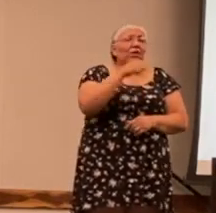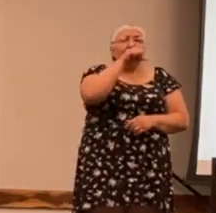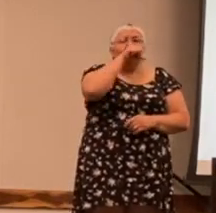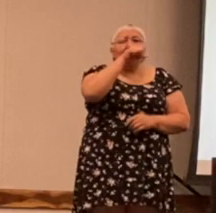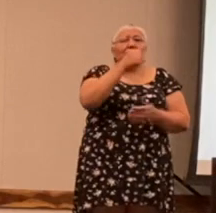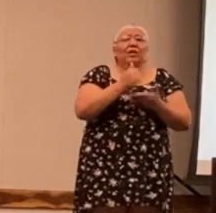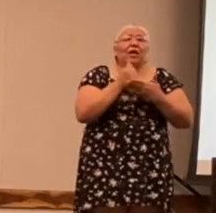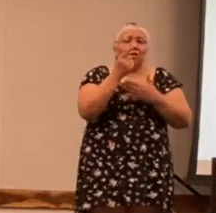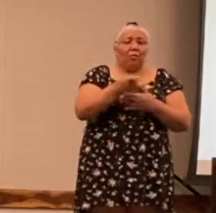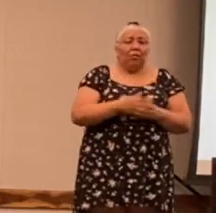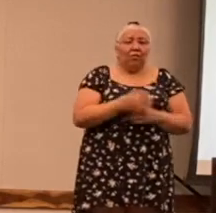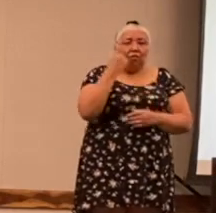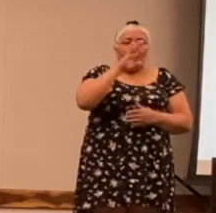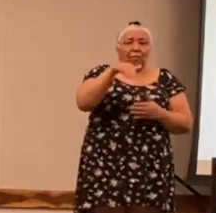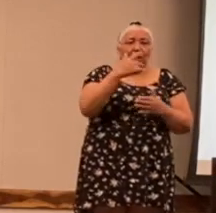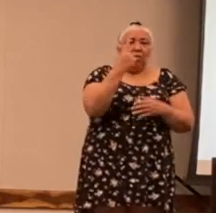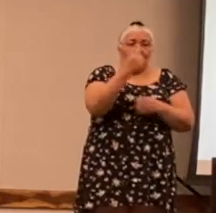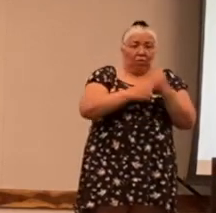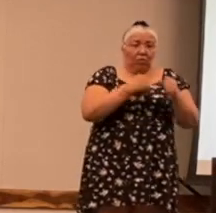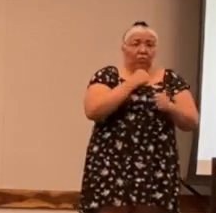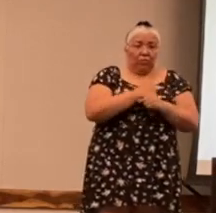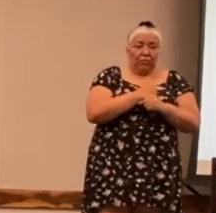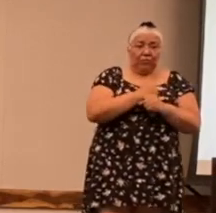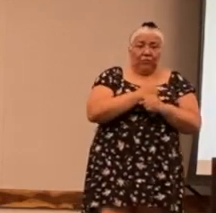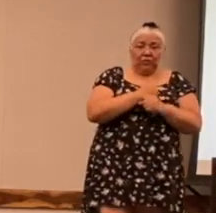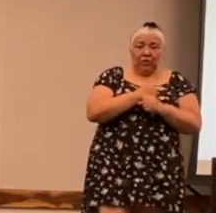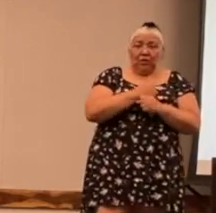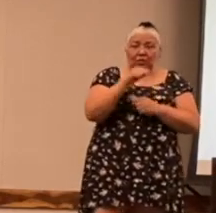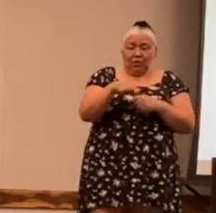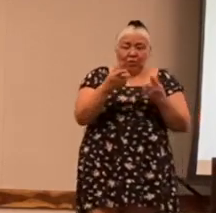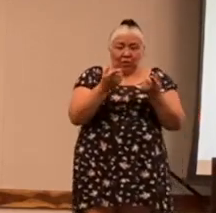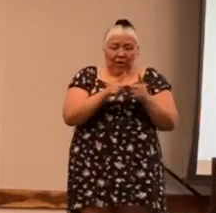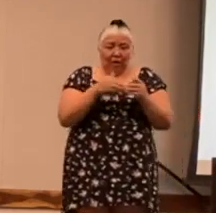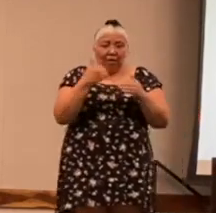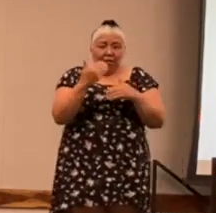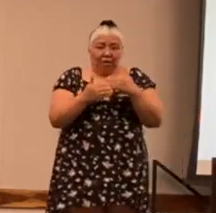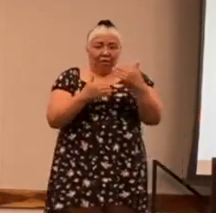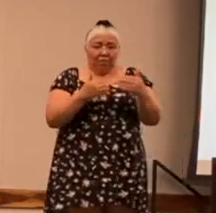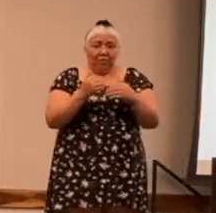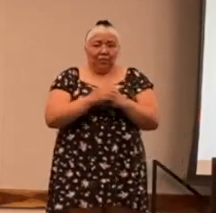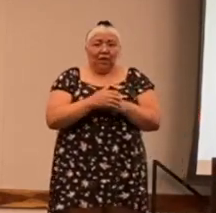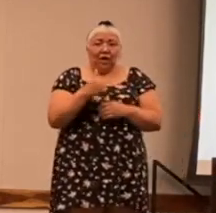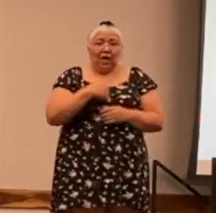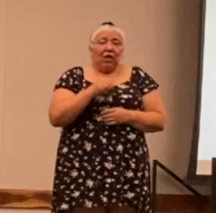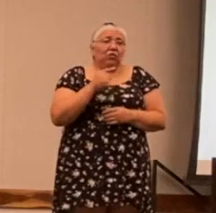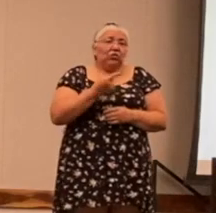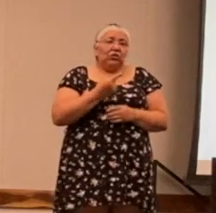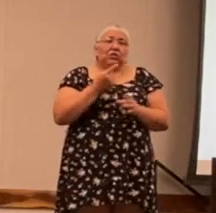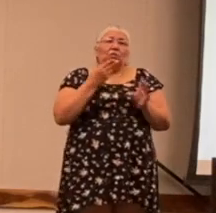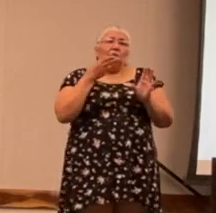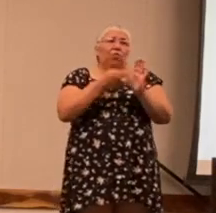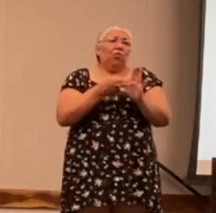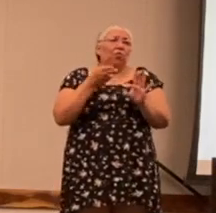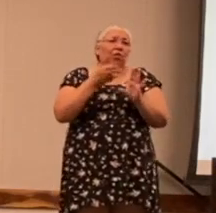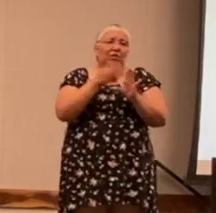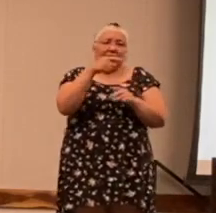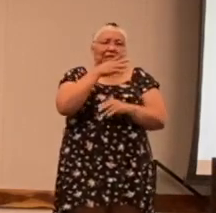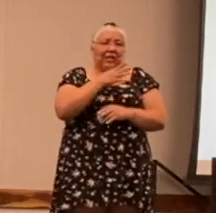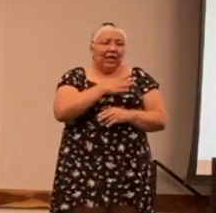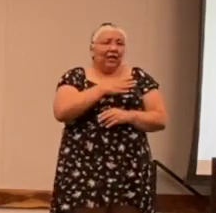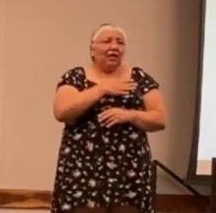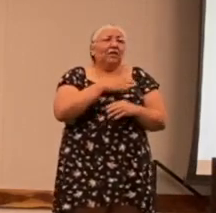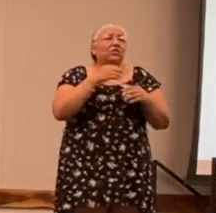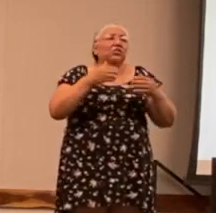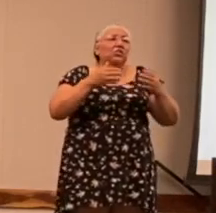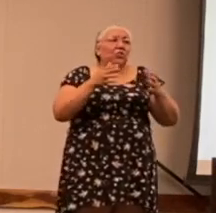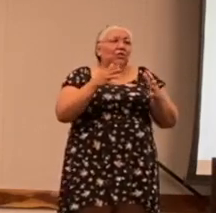out. And for about a whole year, this was going on. And I was just investing in her. And she was opening